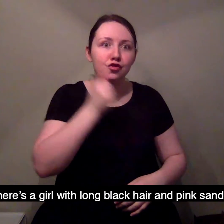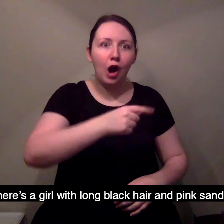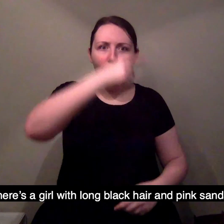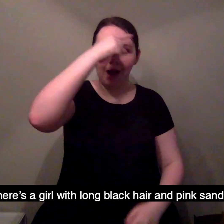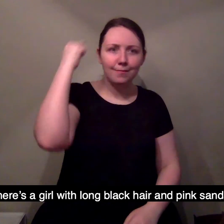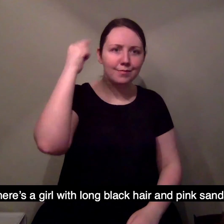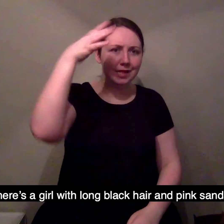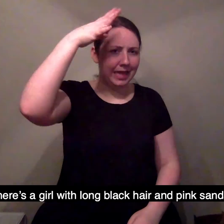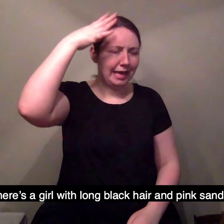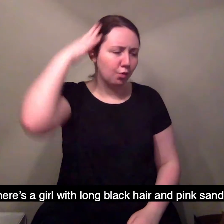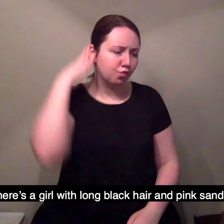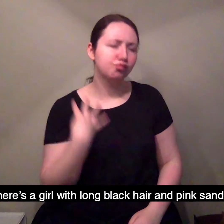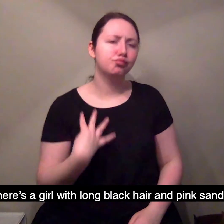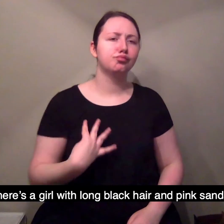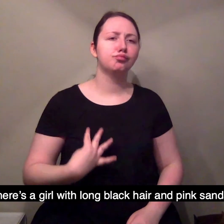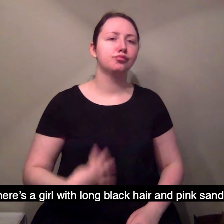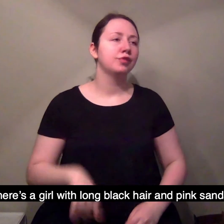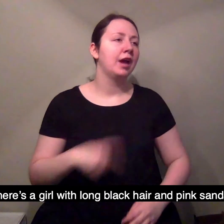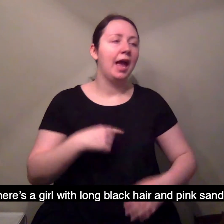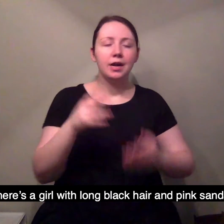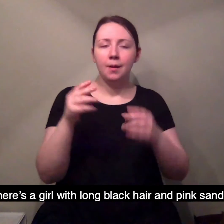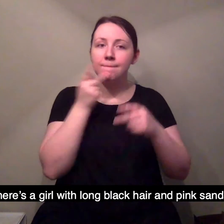There's a girl with long black hair and pink sandals.